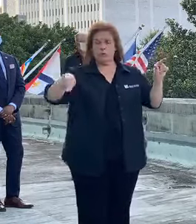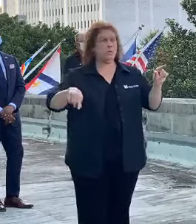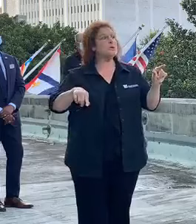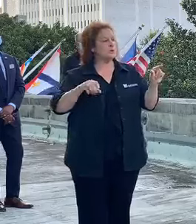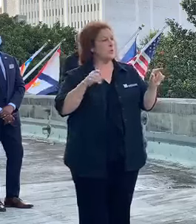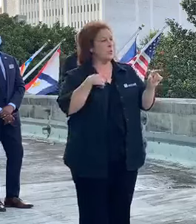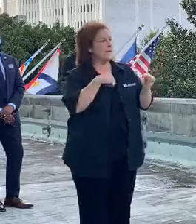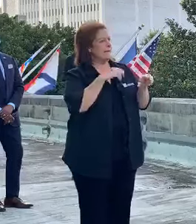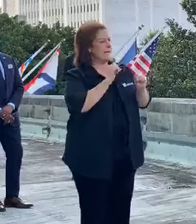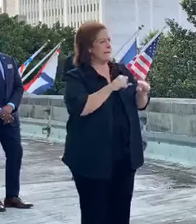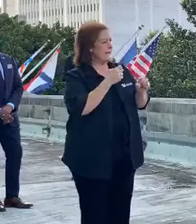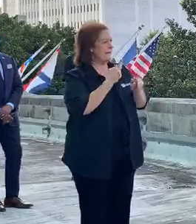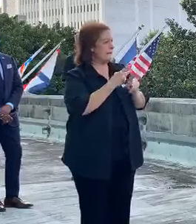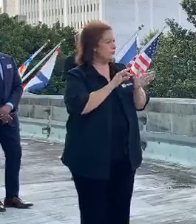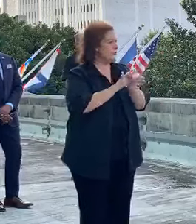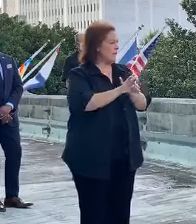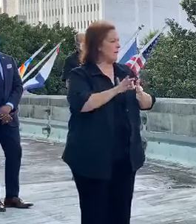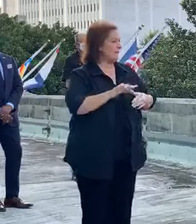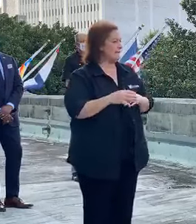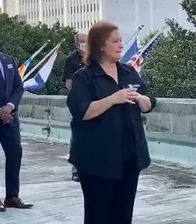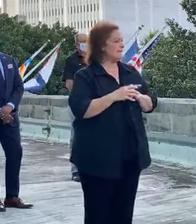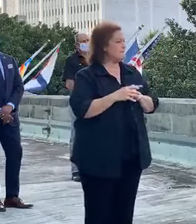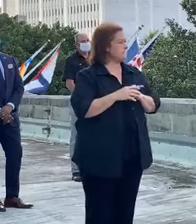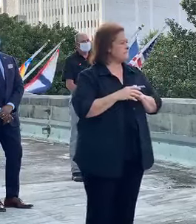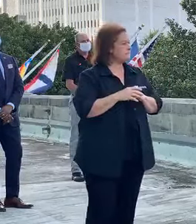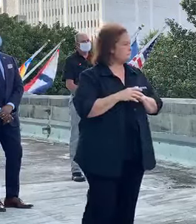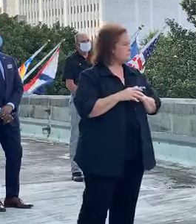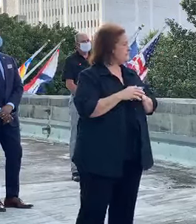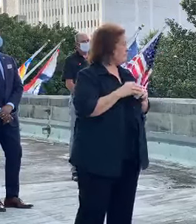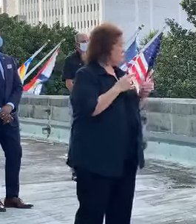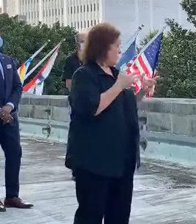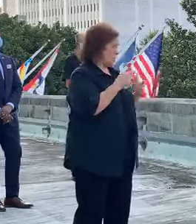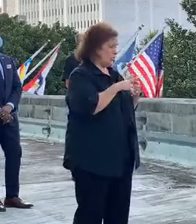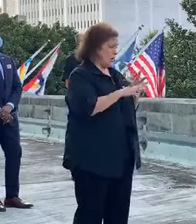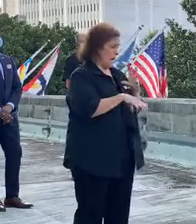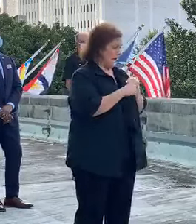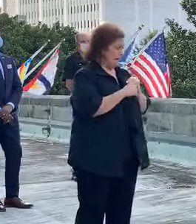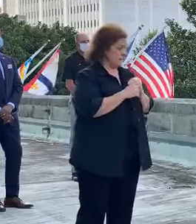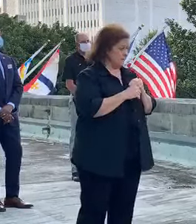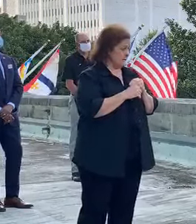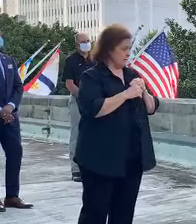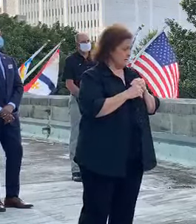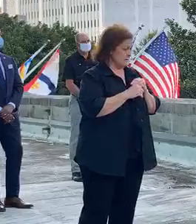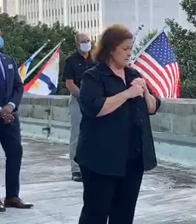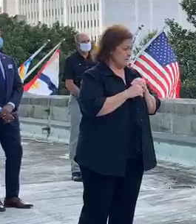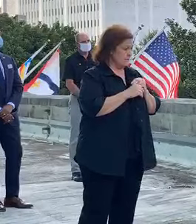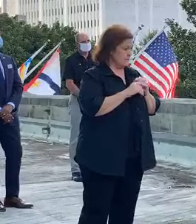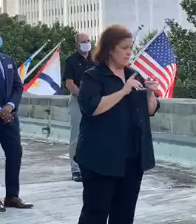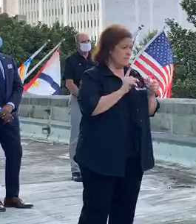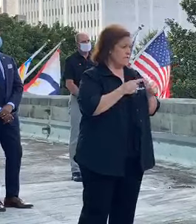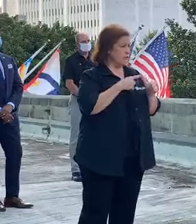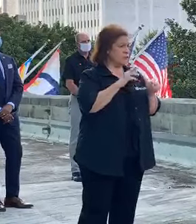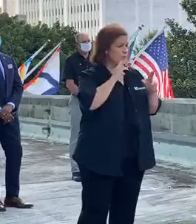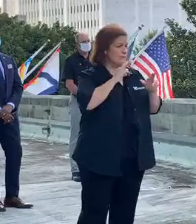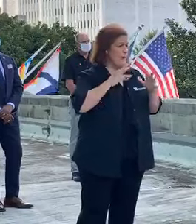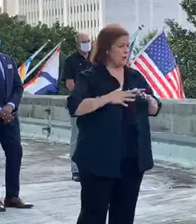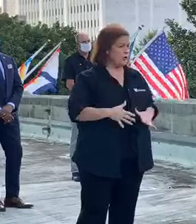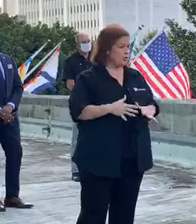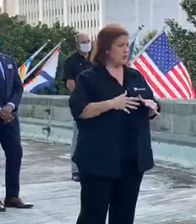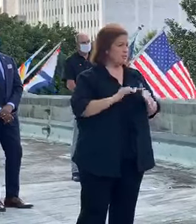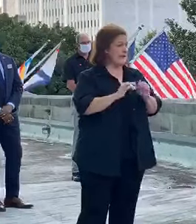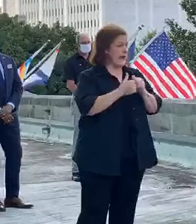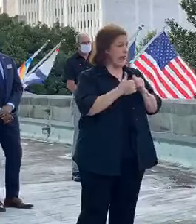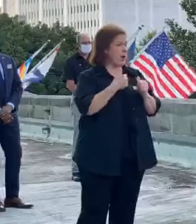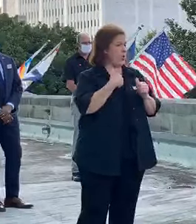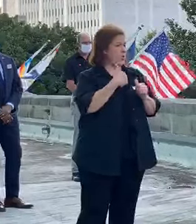couple of days. And Doc, you want to add about our first responders? We'll be Yes. monitoring